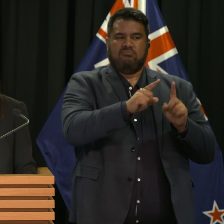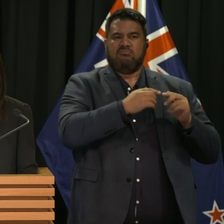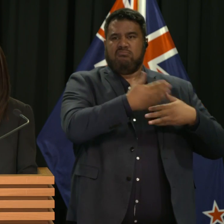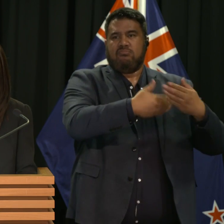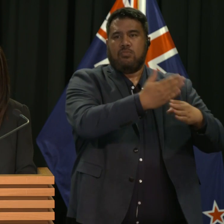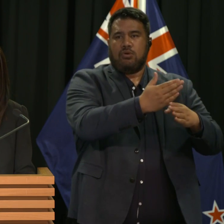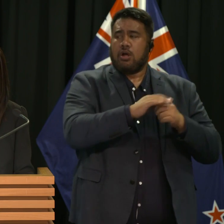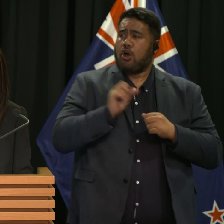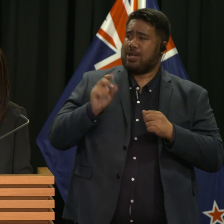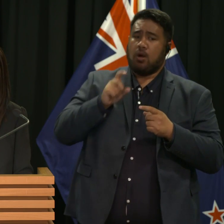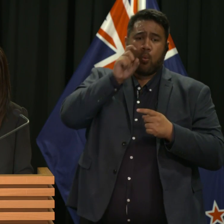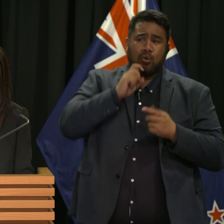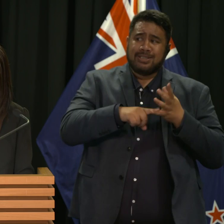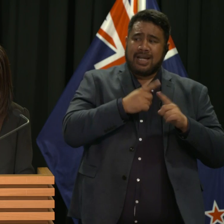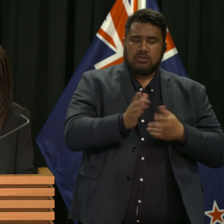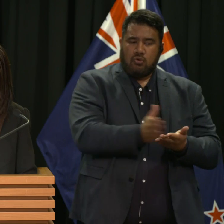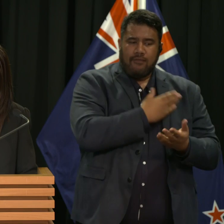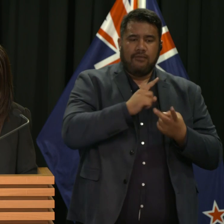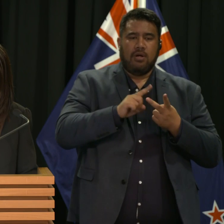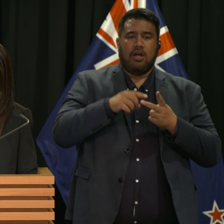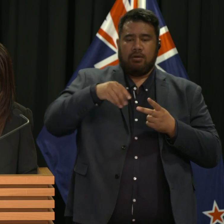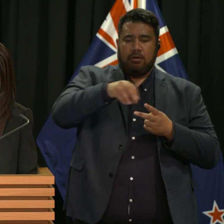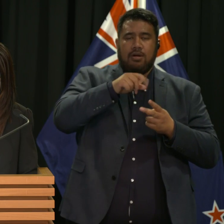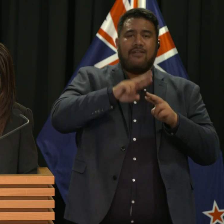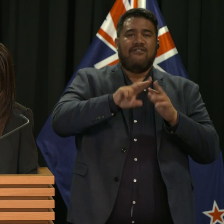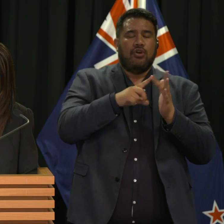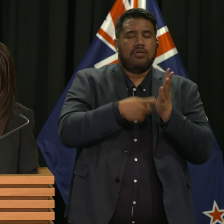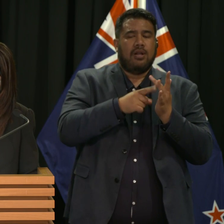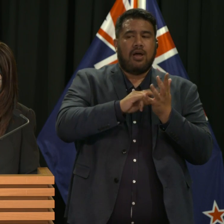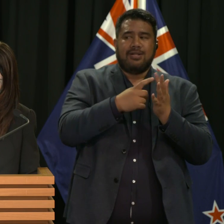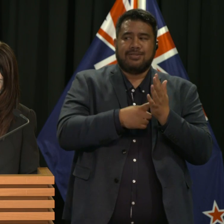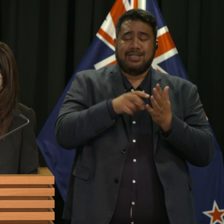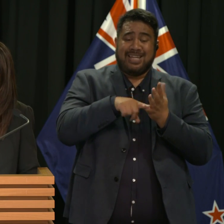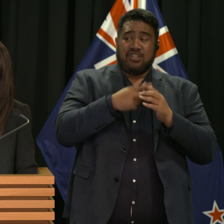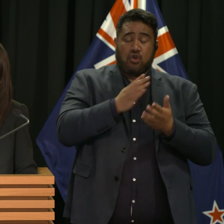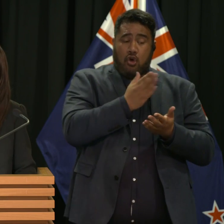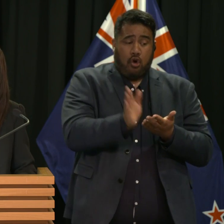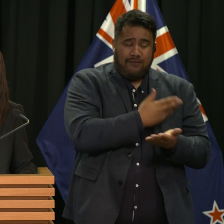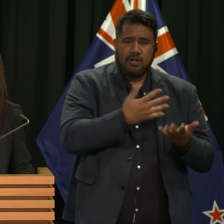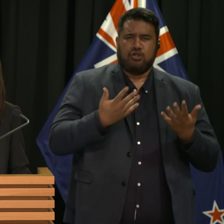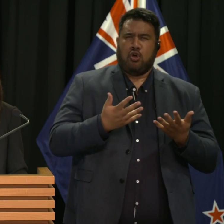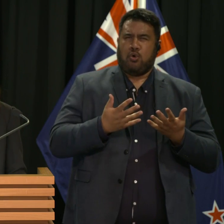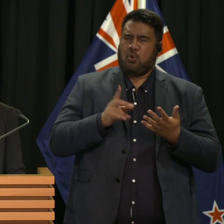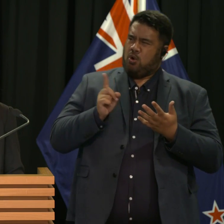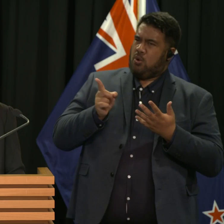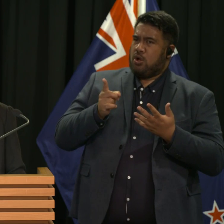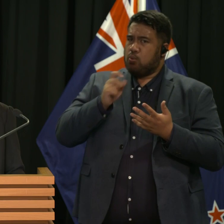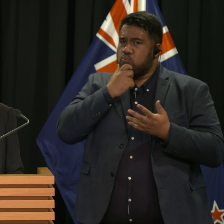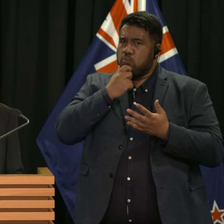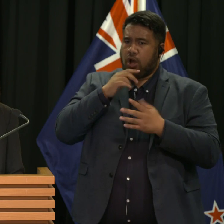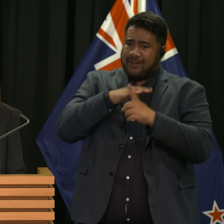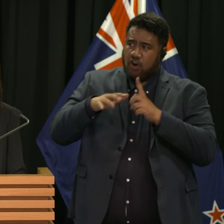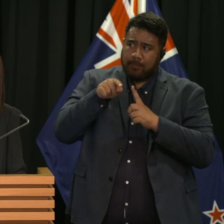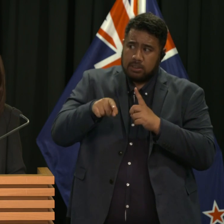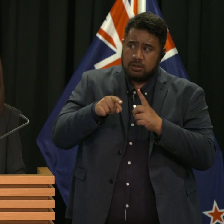water tax and a fertiliser tax, what sort of moves can we expect in terms of an environment tax? Keeping in mind that, of course, the tax working group were